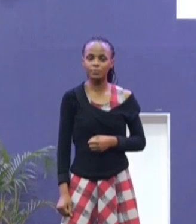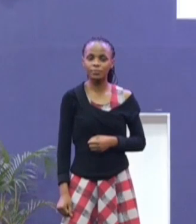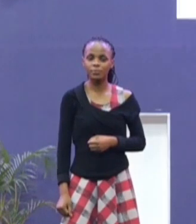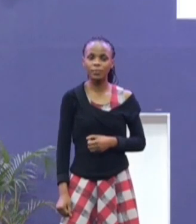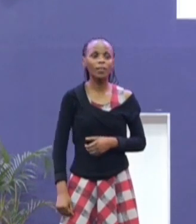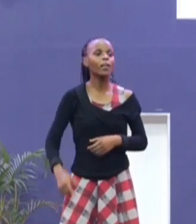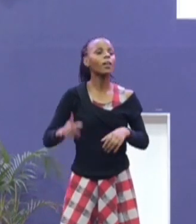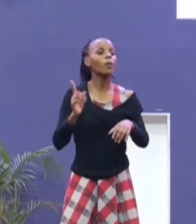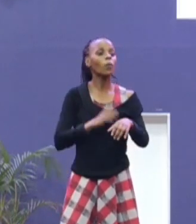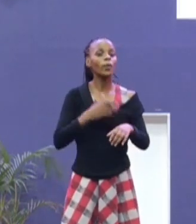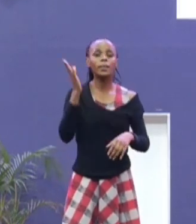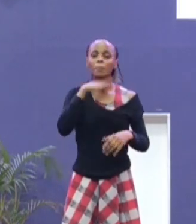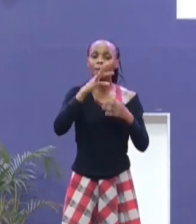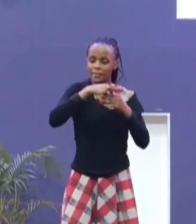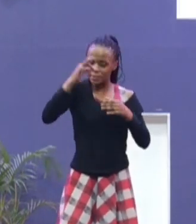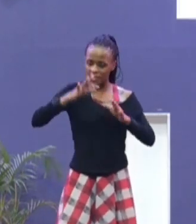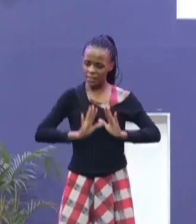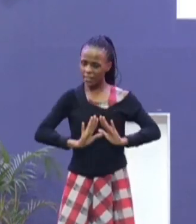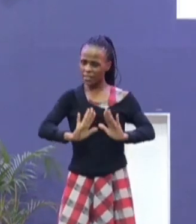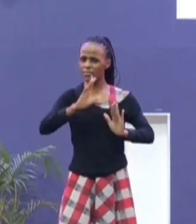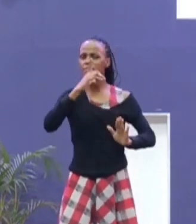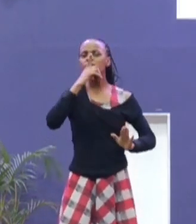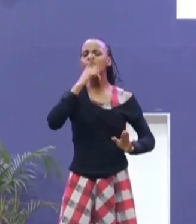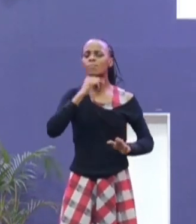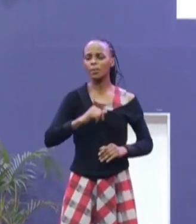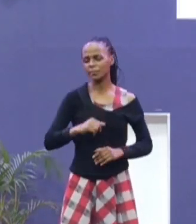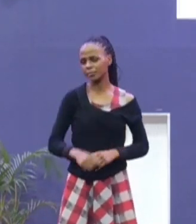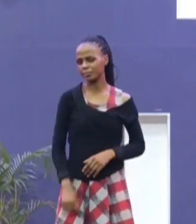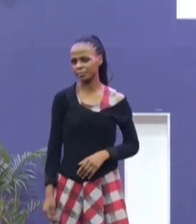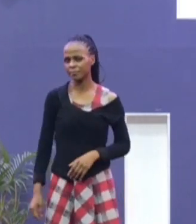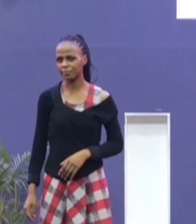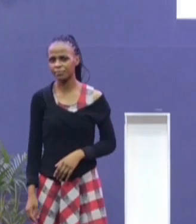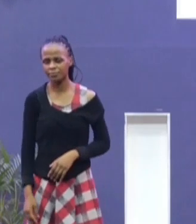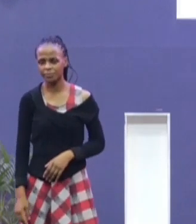an evil spirit comes out of a man. Daimoni bwava ku muntu.